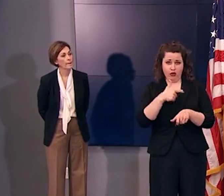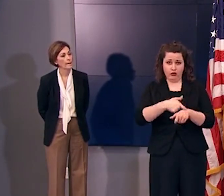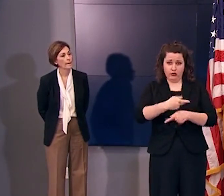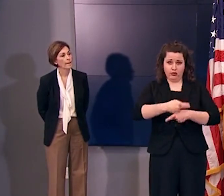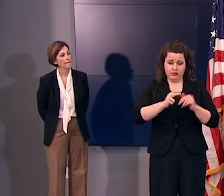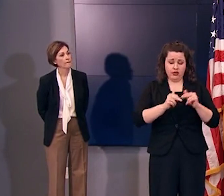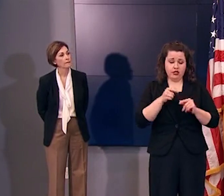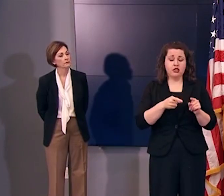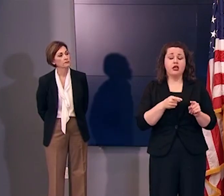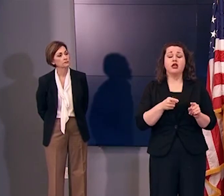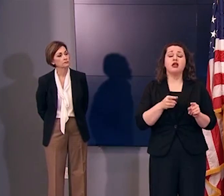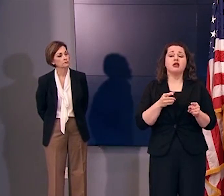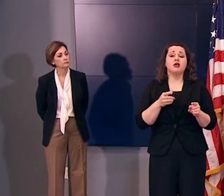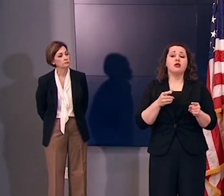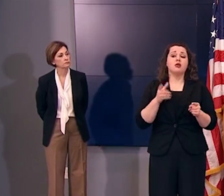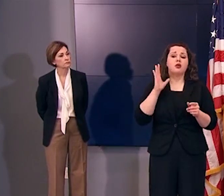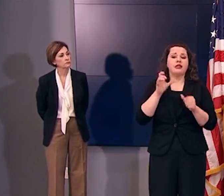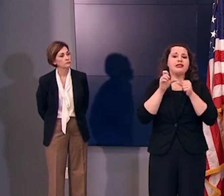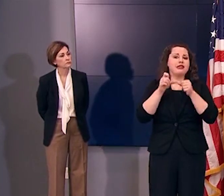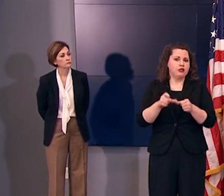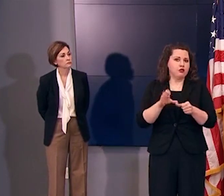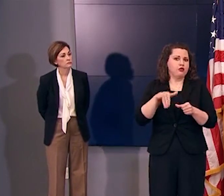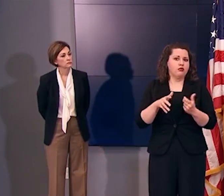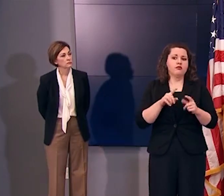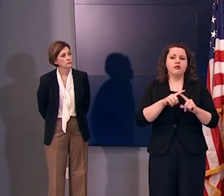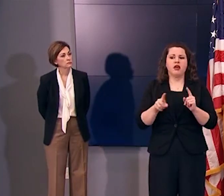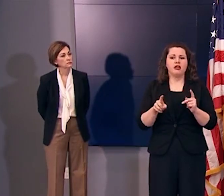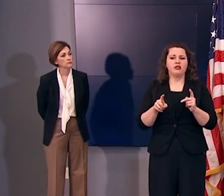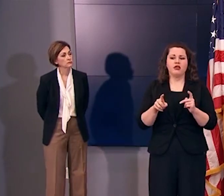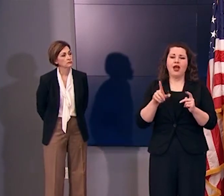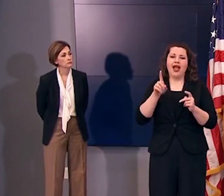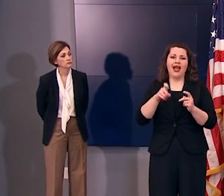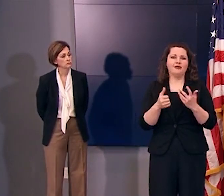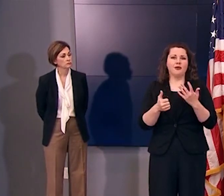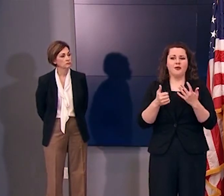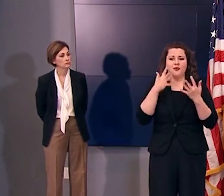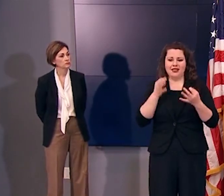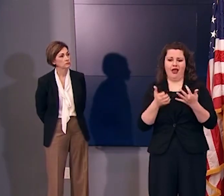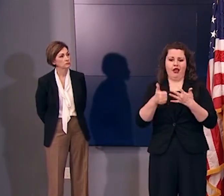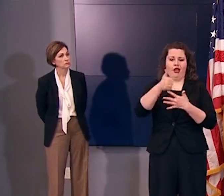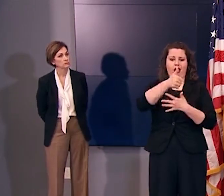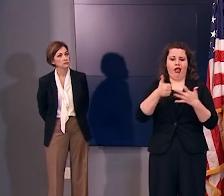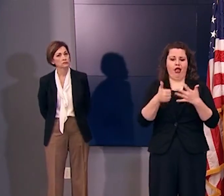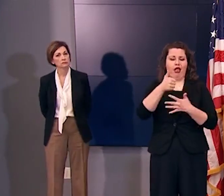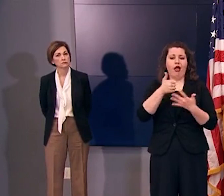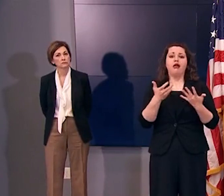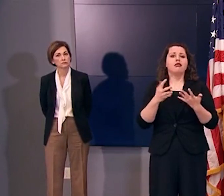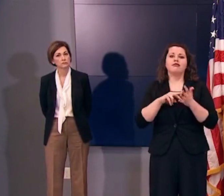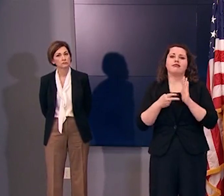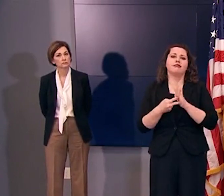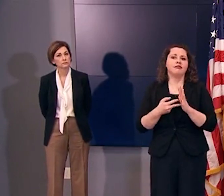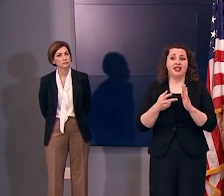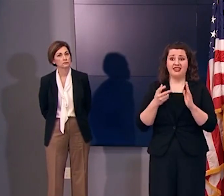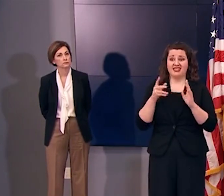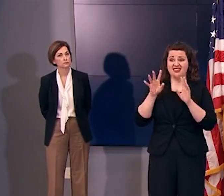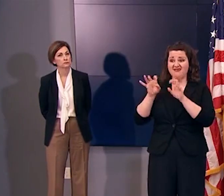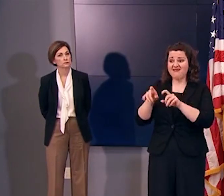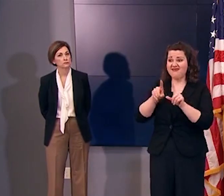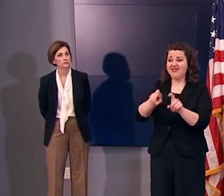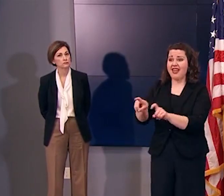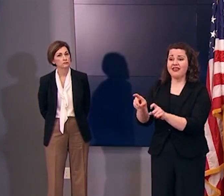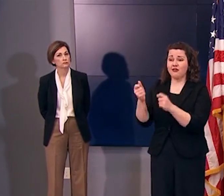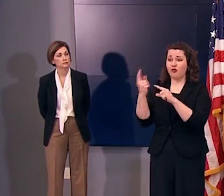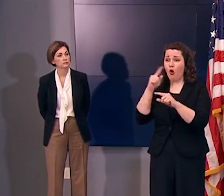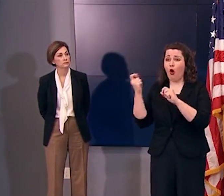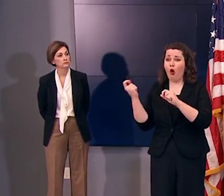facilities. And so we'll continue to do that, but there has to be a prioritization. So we're not going to be able to offer surveillance testing services to everybody that asks